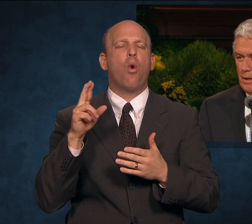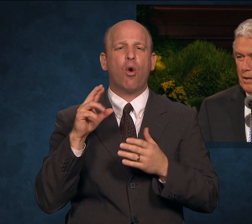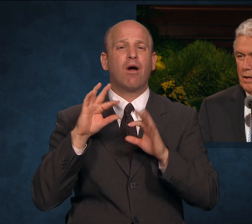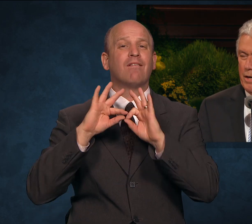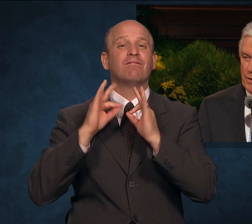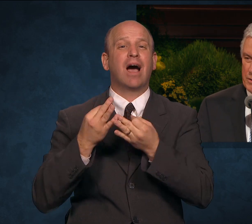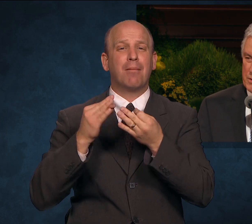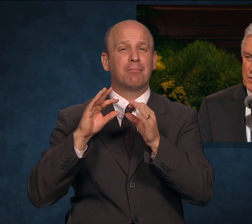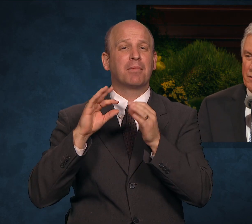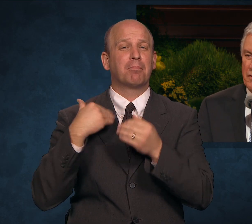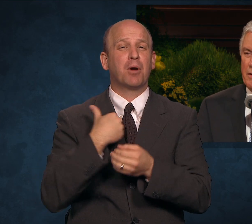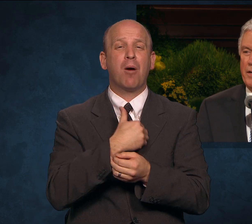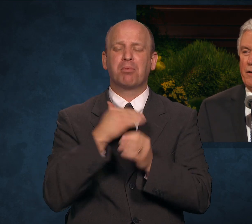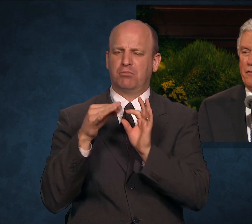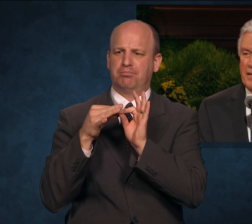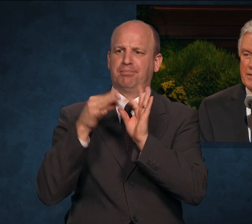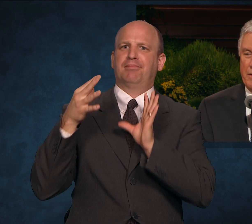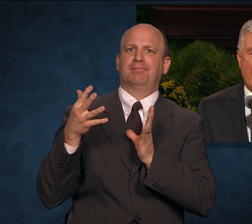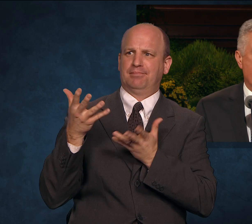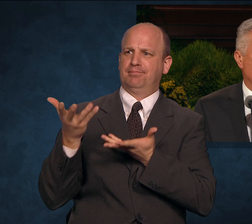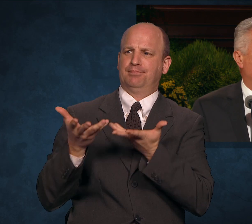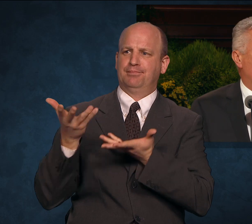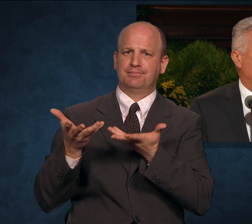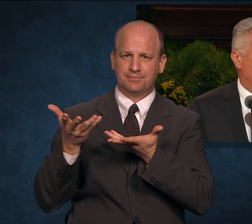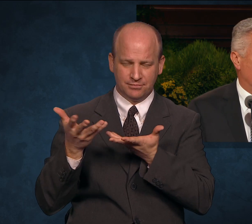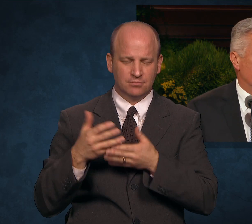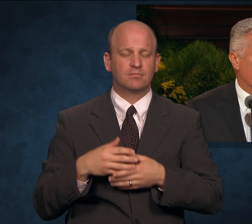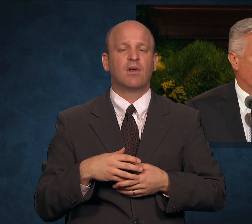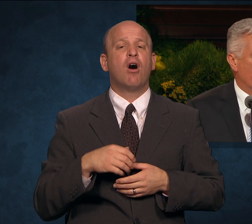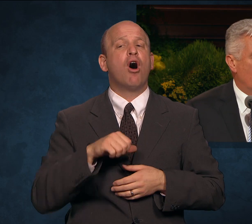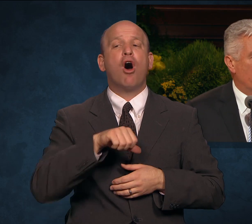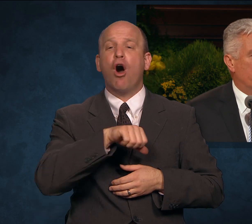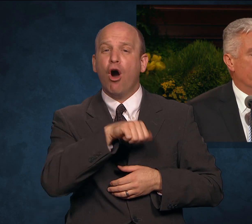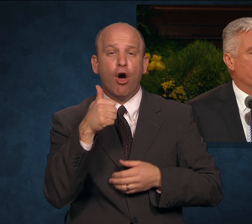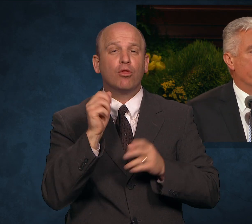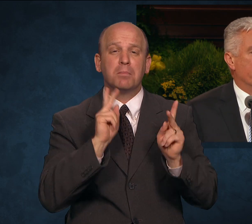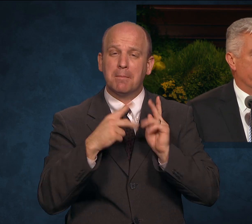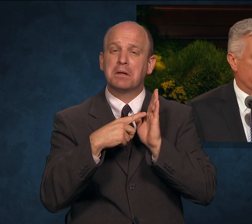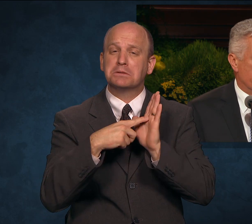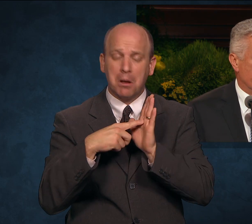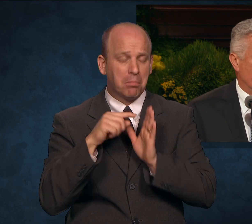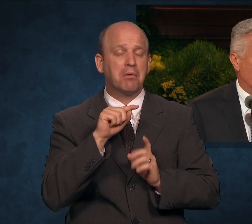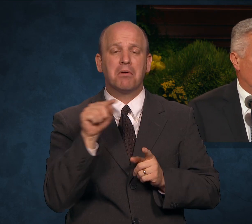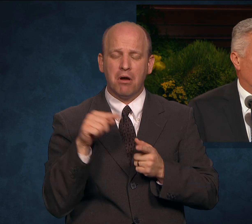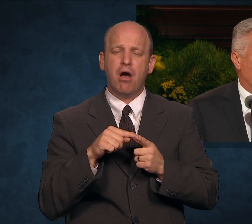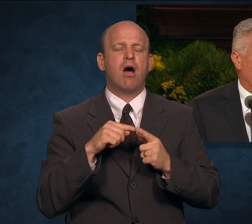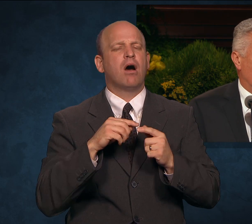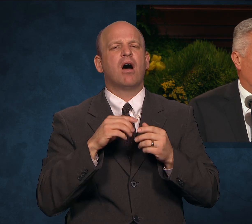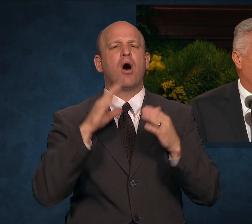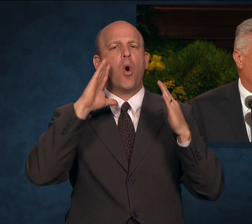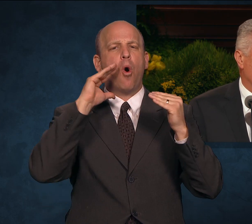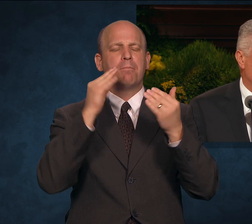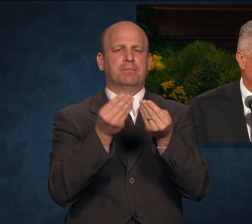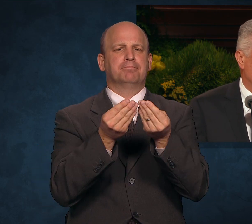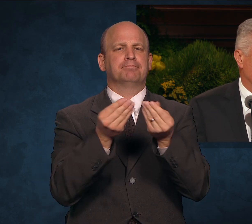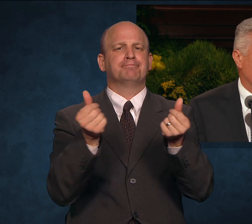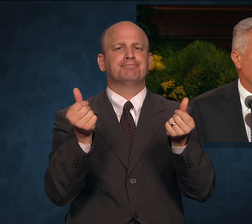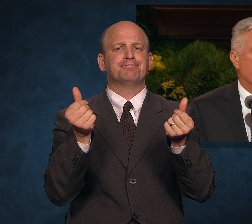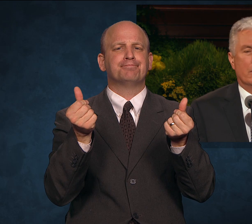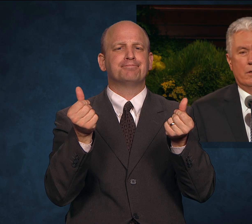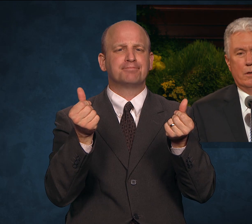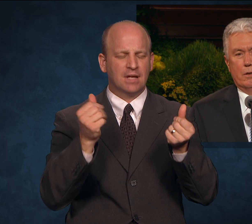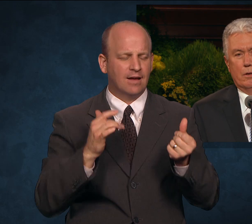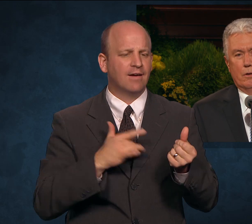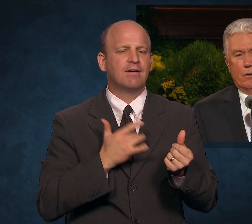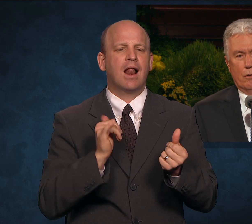member others feel they are facing the end of Hope the hope of being married or bearing